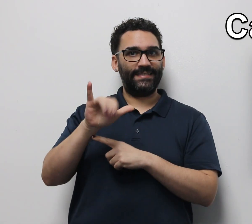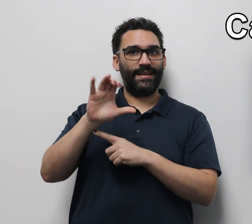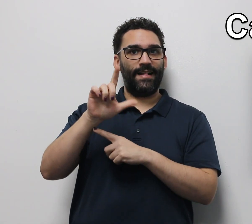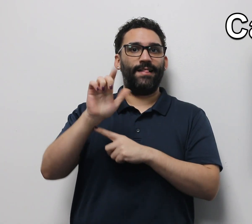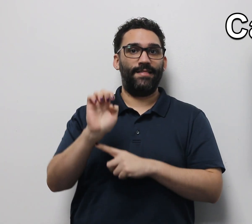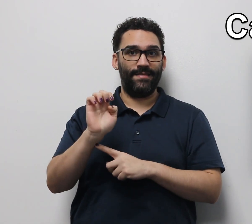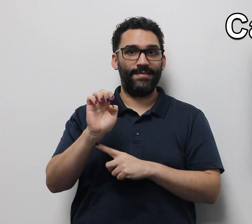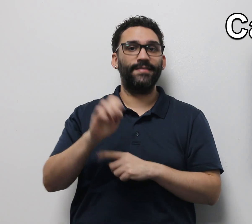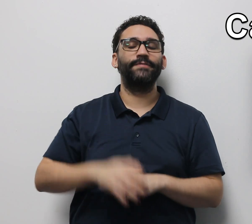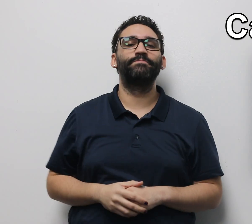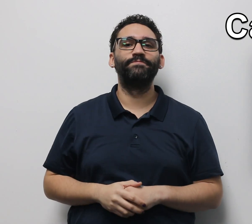stable.